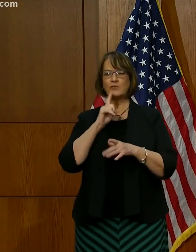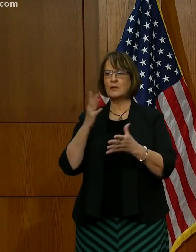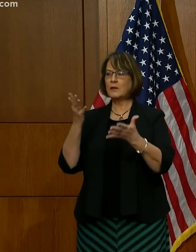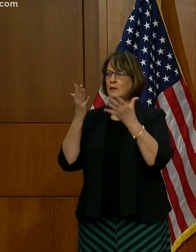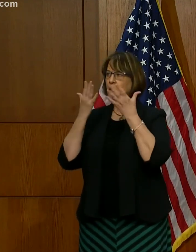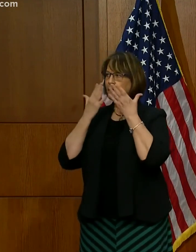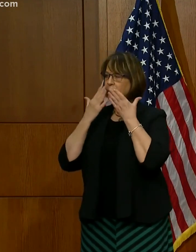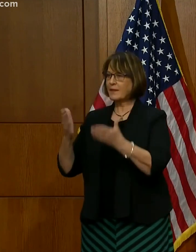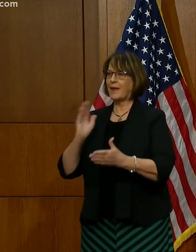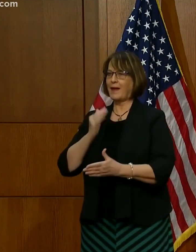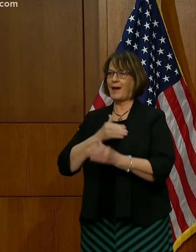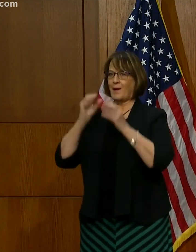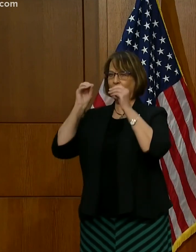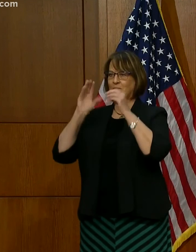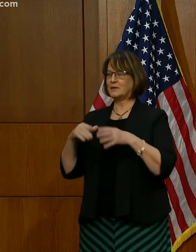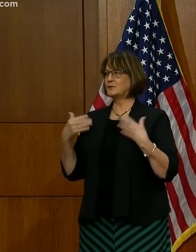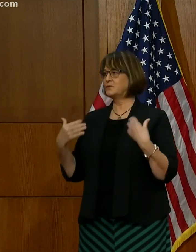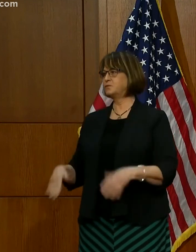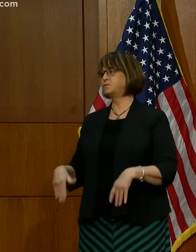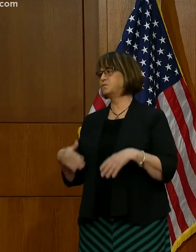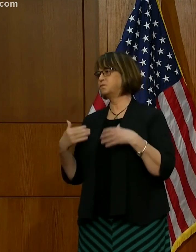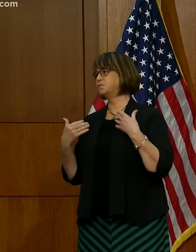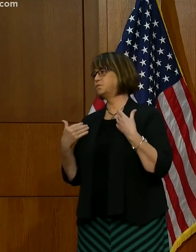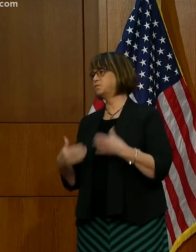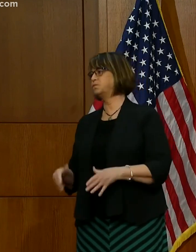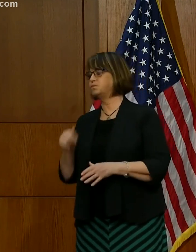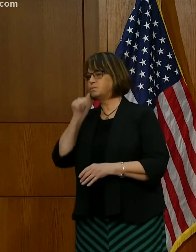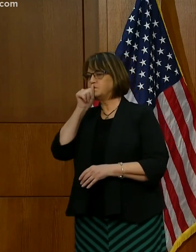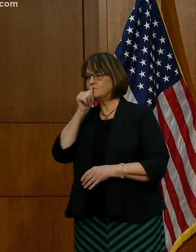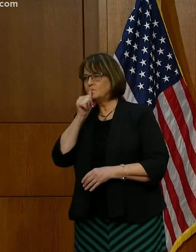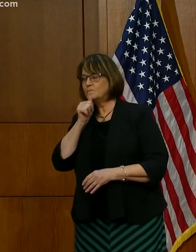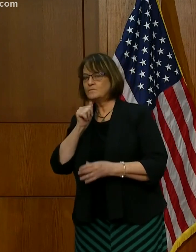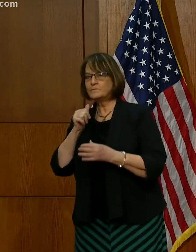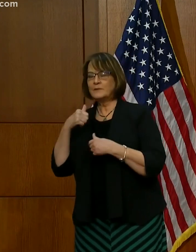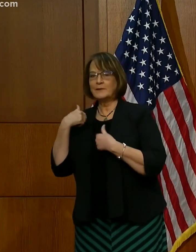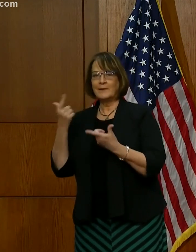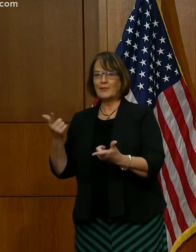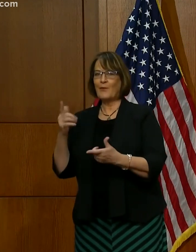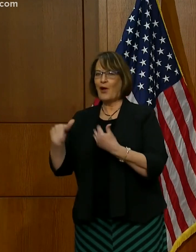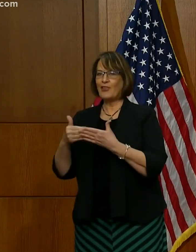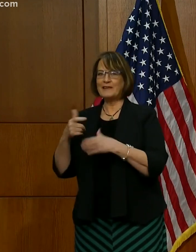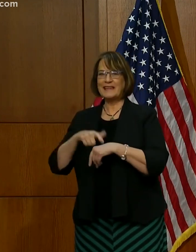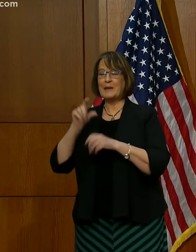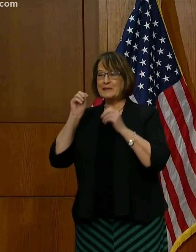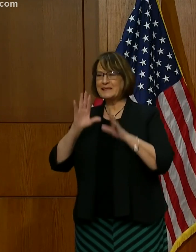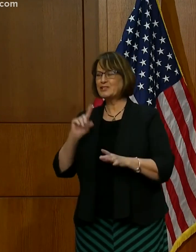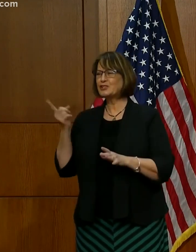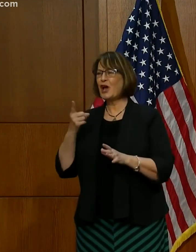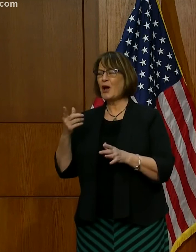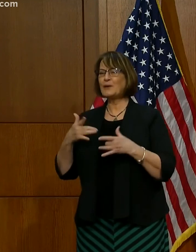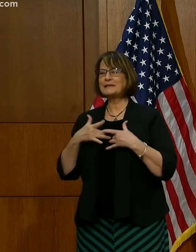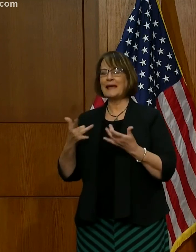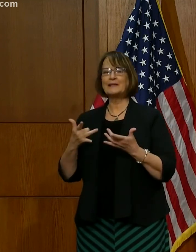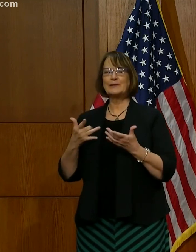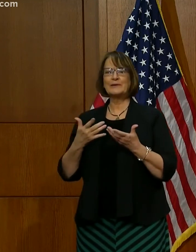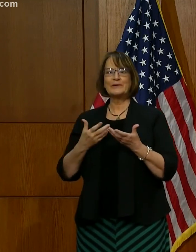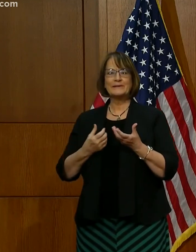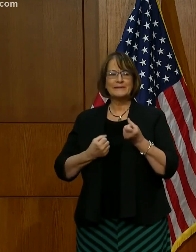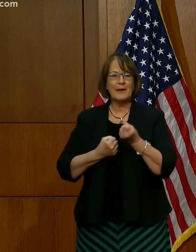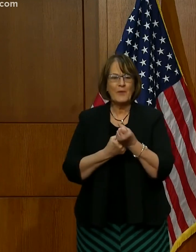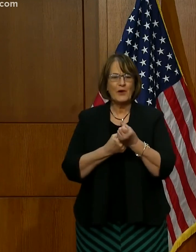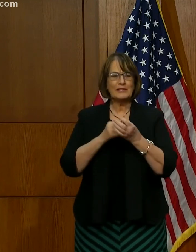teachers who have been heroes throughout this time. Teachers always give a great deal of themselves to their